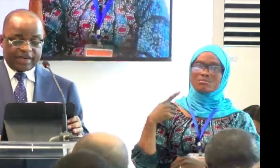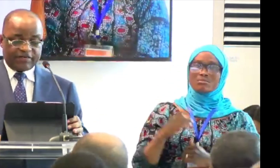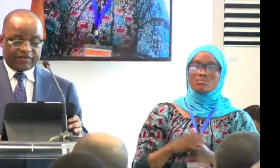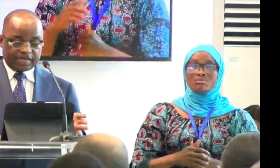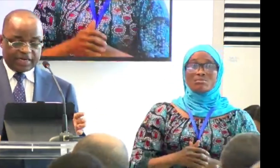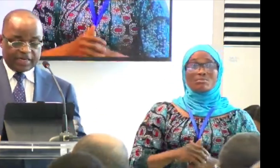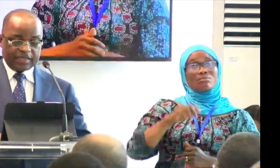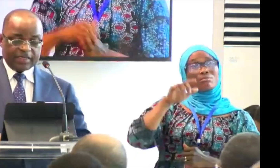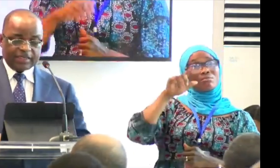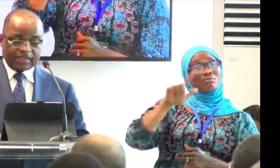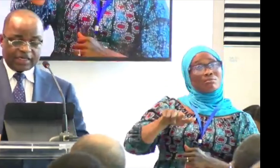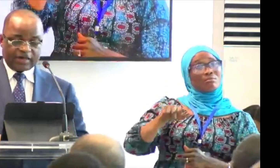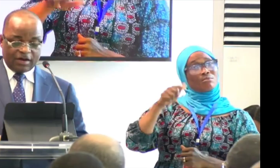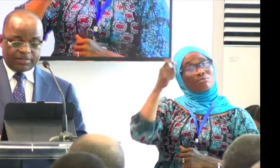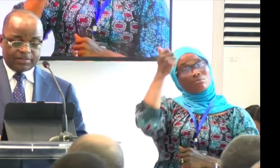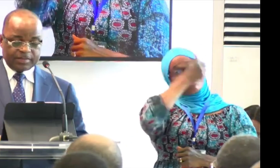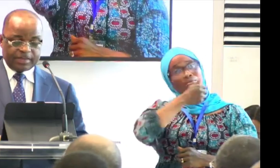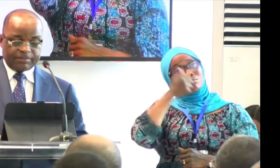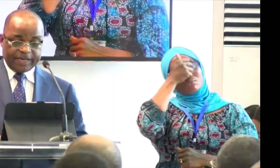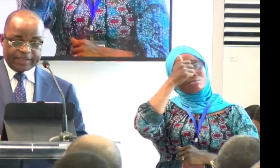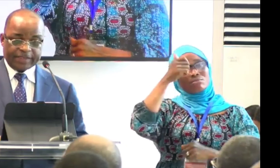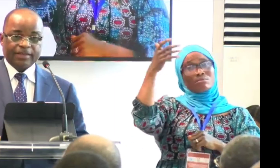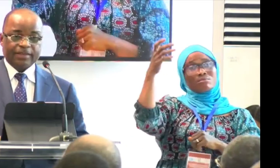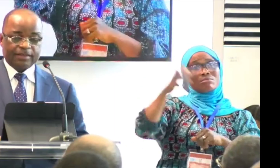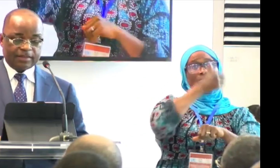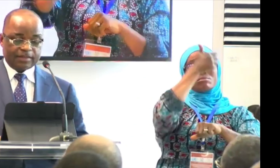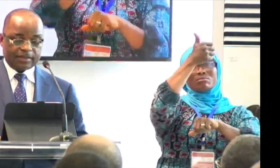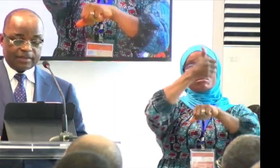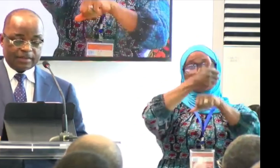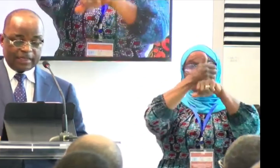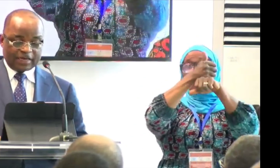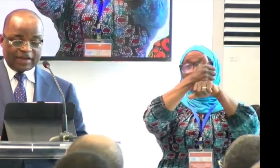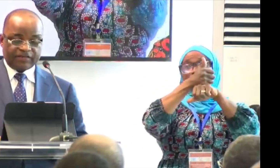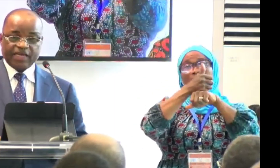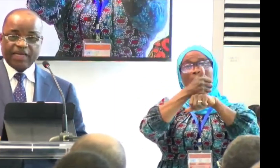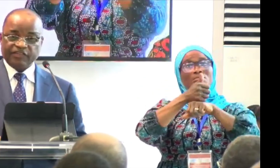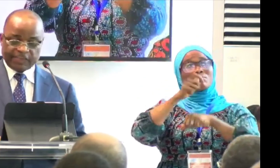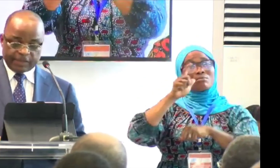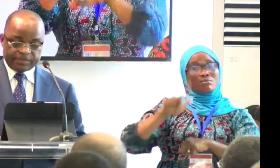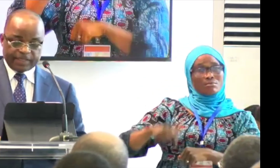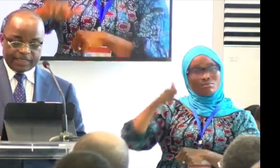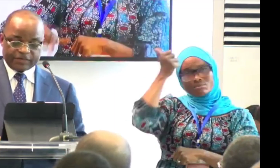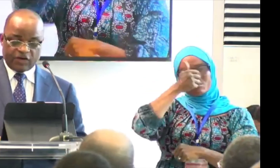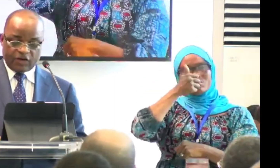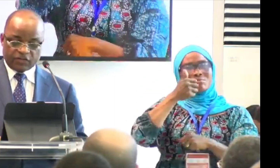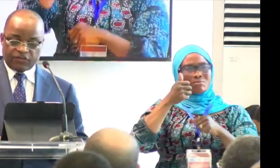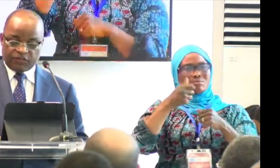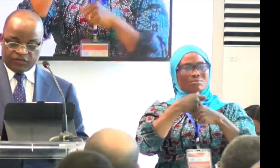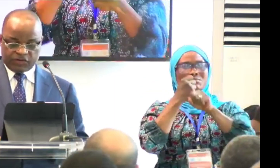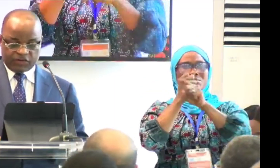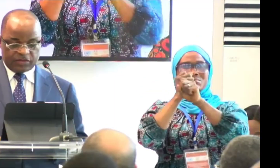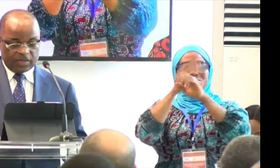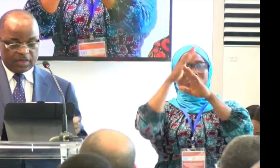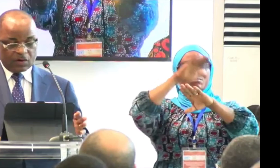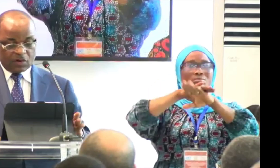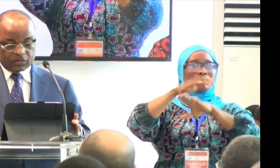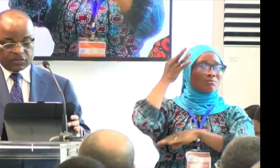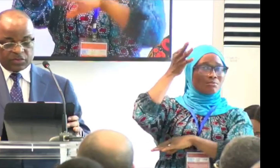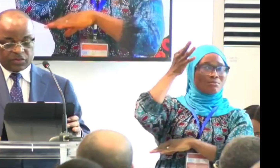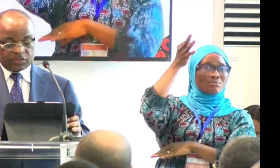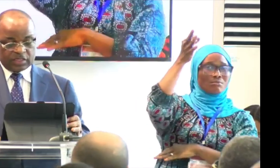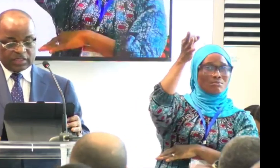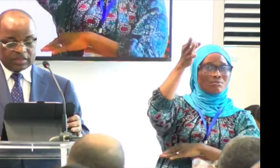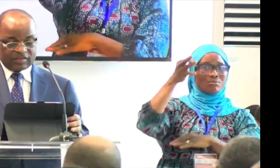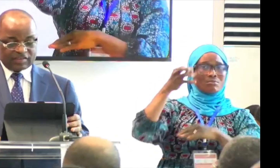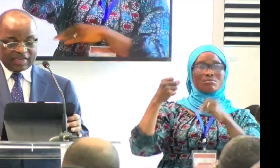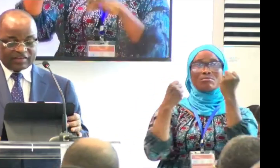Let Africa take up pen. Let Africa shape its own future and